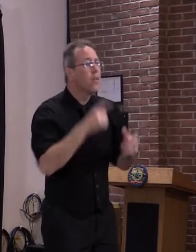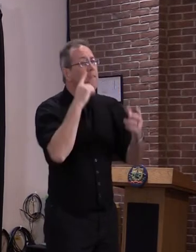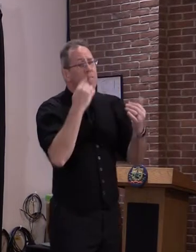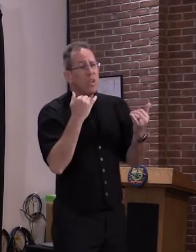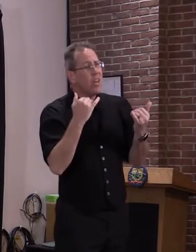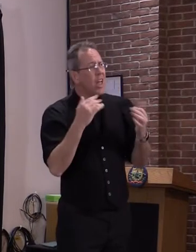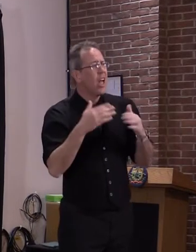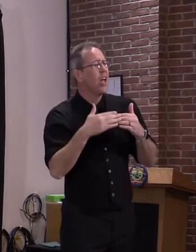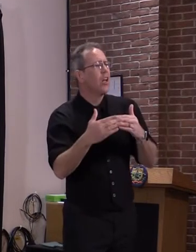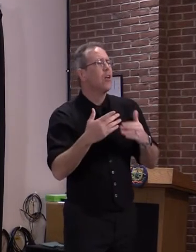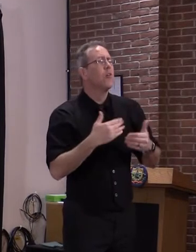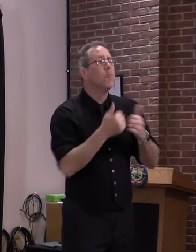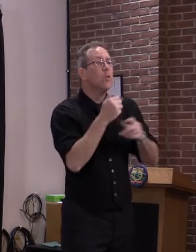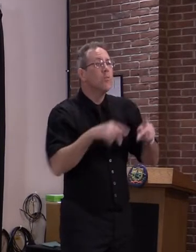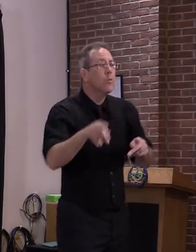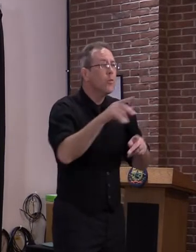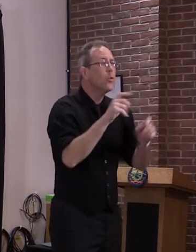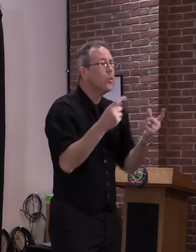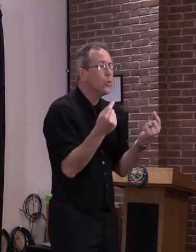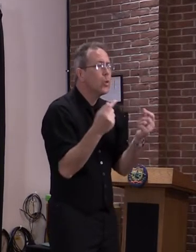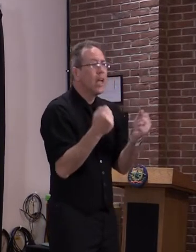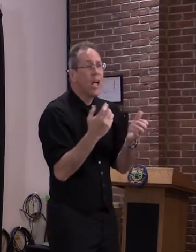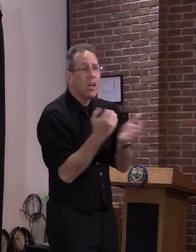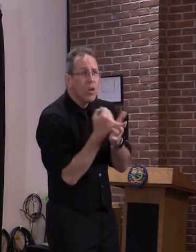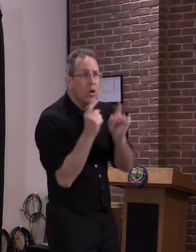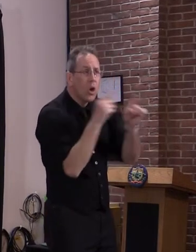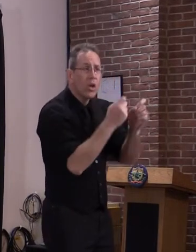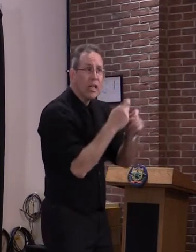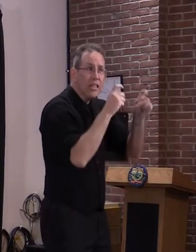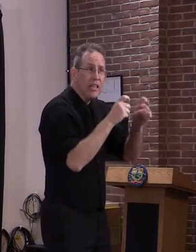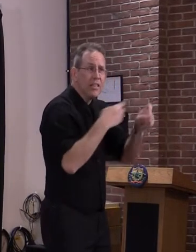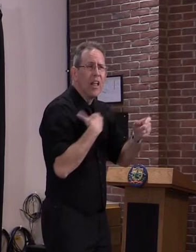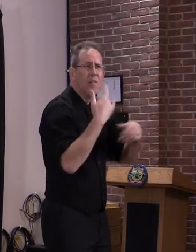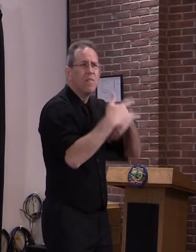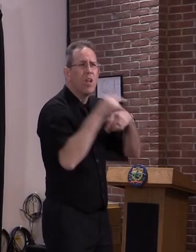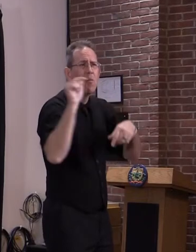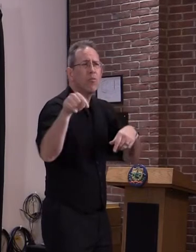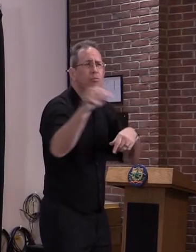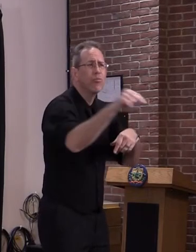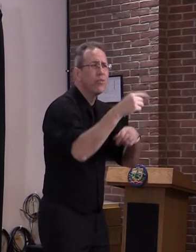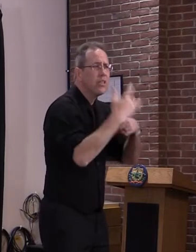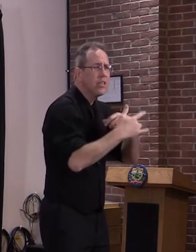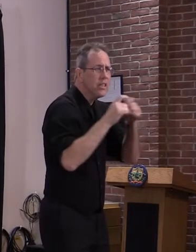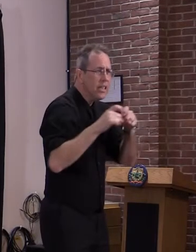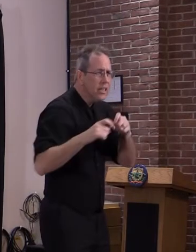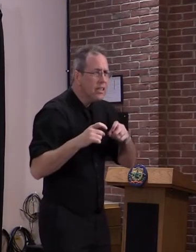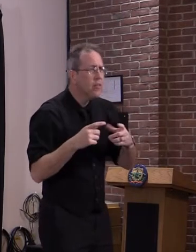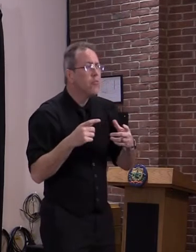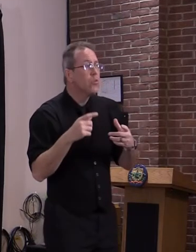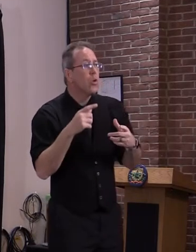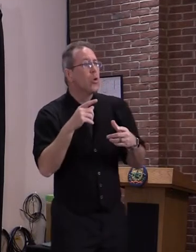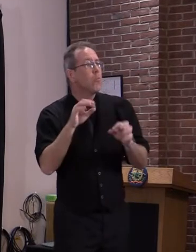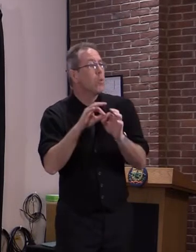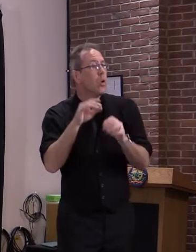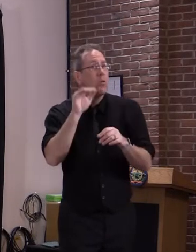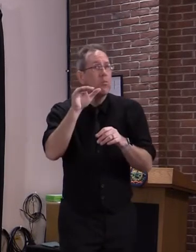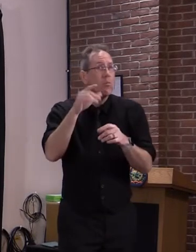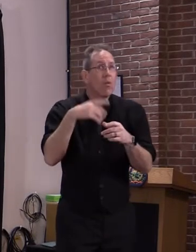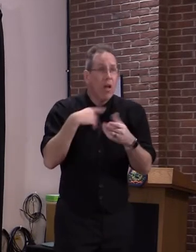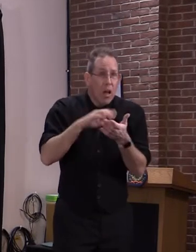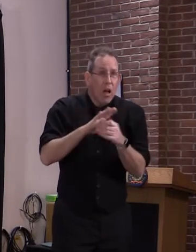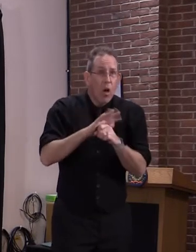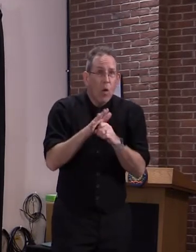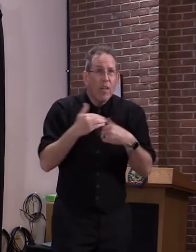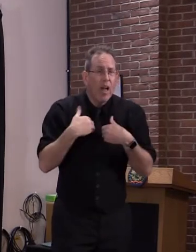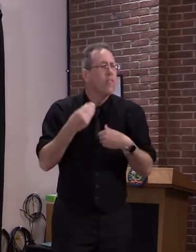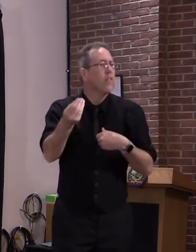receive prescriptions for treatment at their primary care practices or other healthcare settings. That's